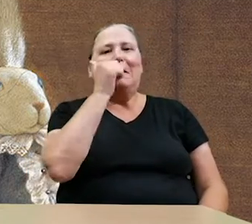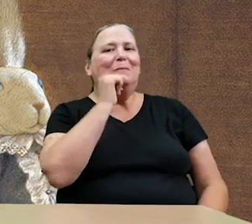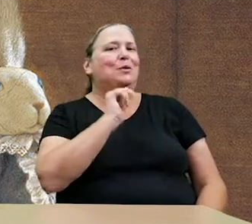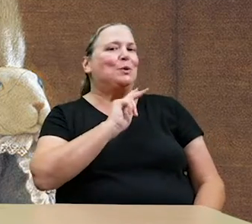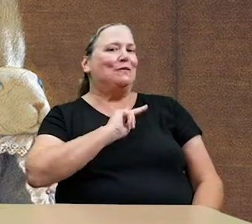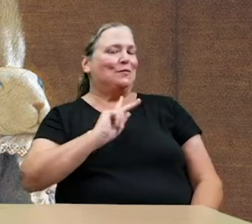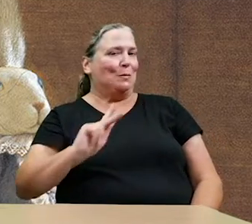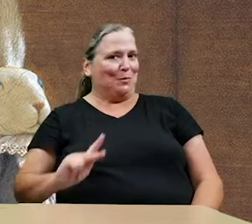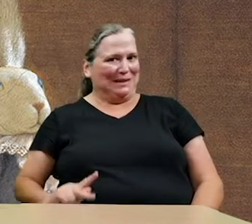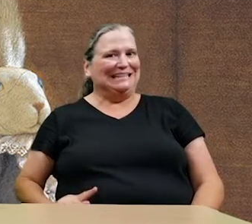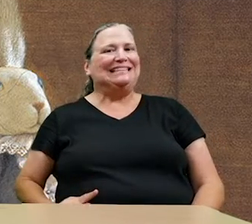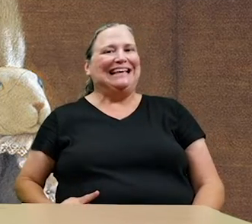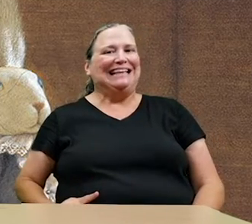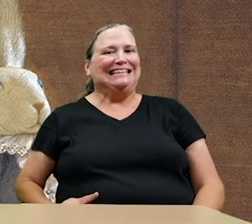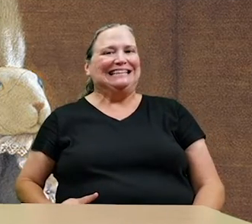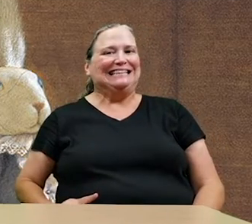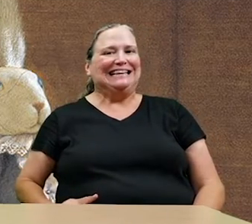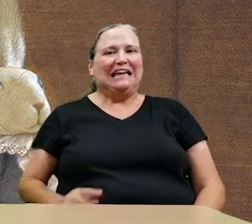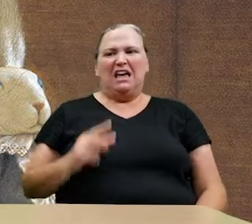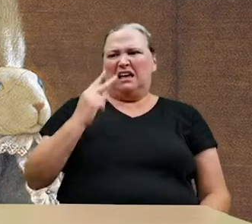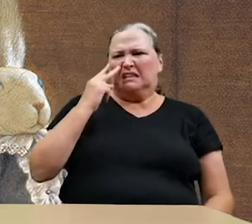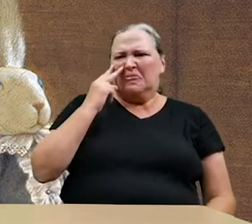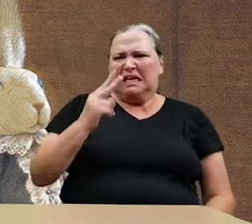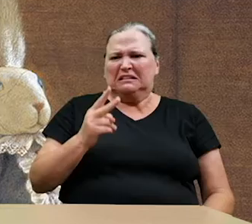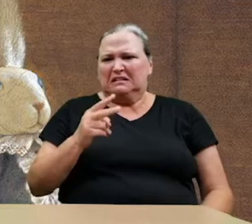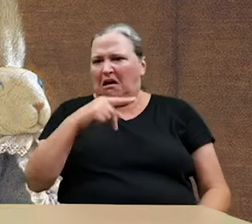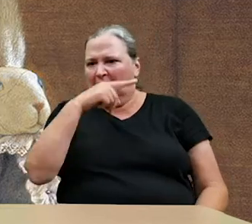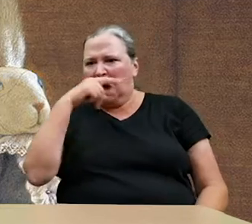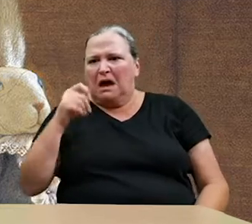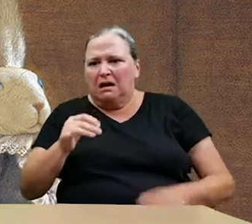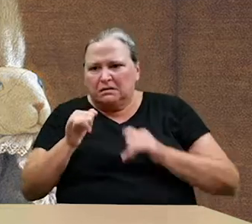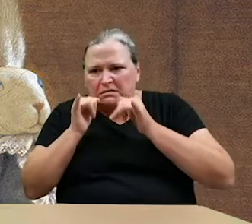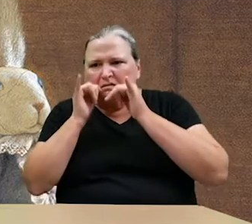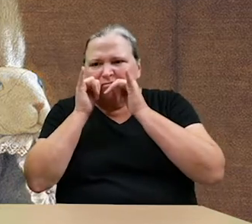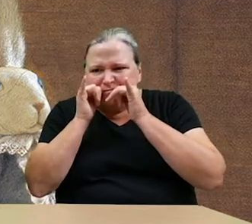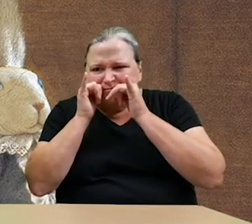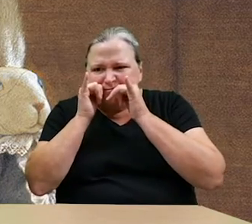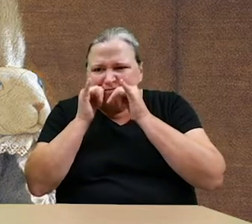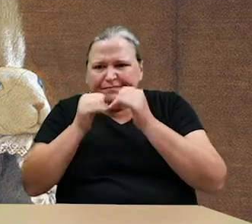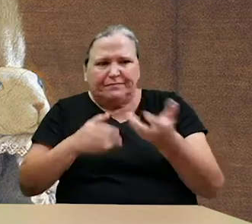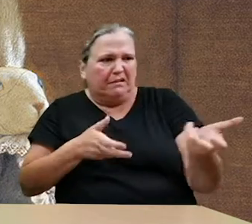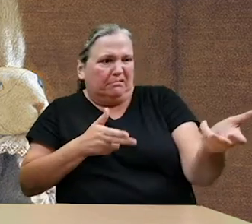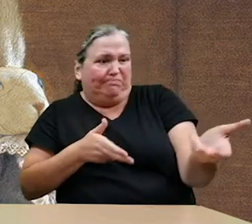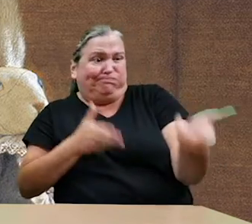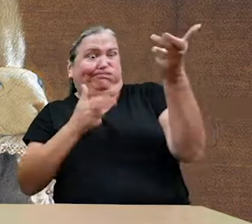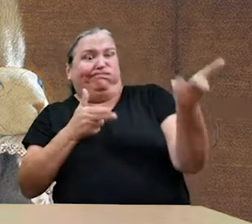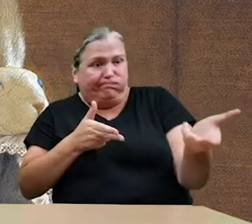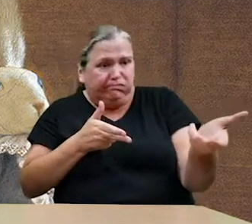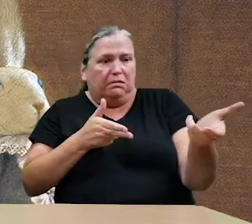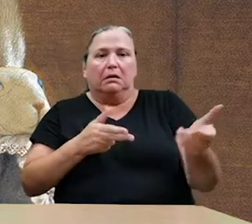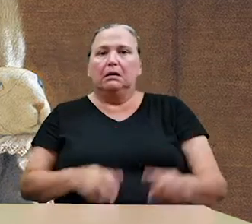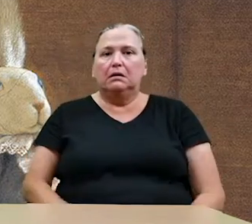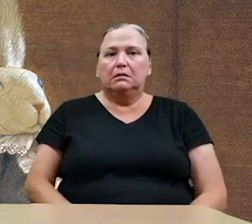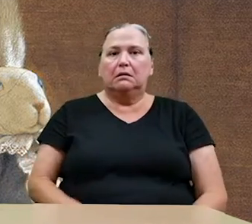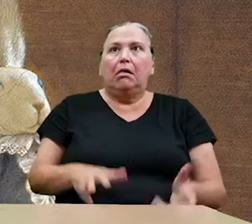princess. And so when they came upon an ugly warthog, they shot it immediately. Pow!